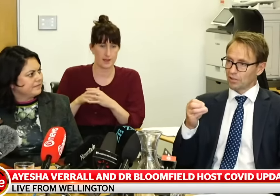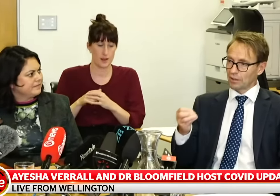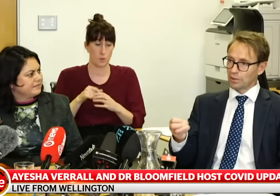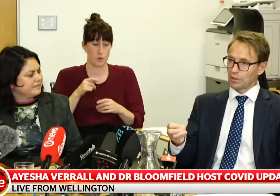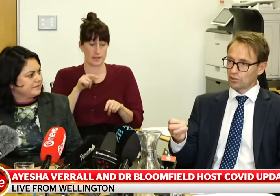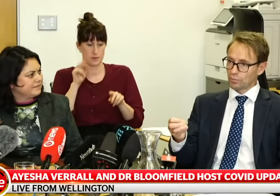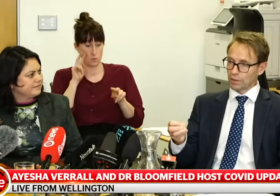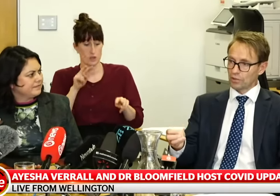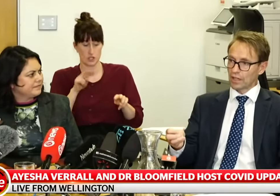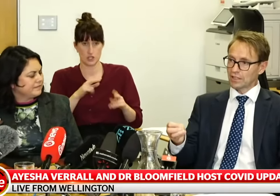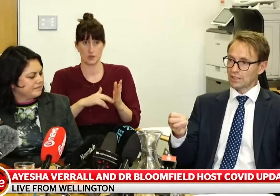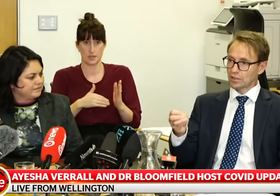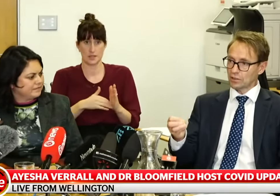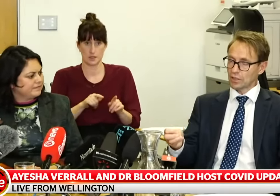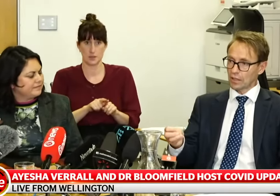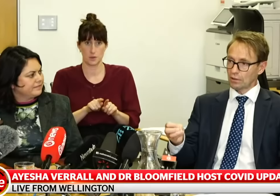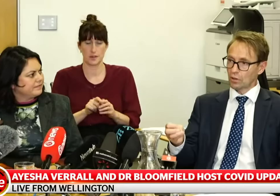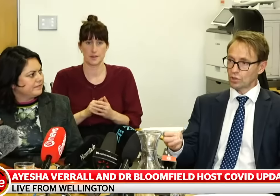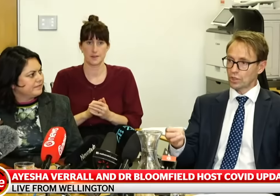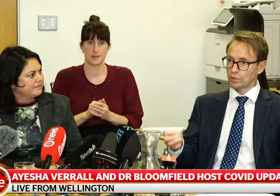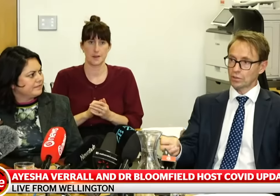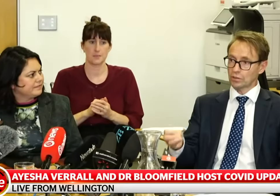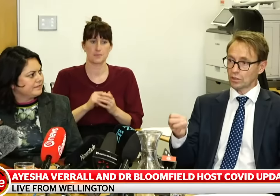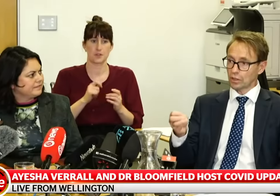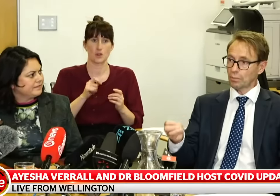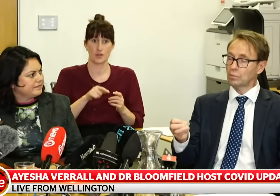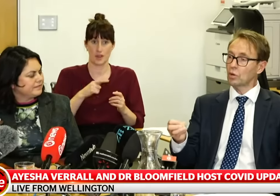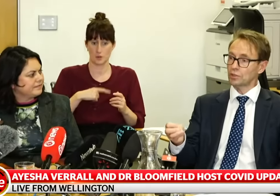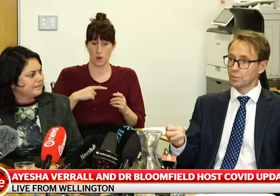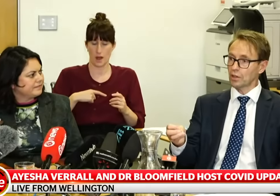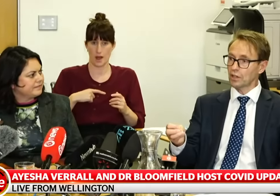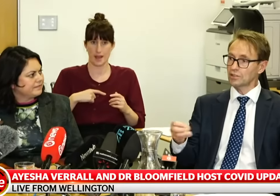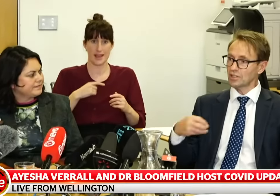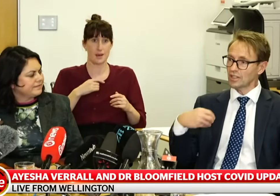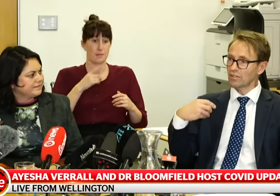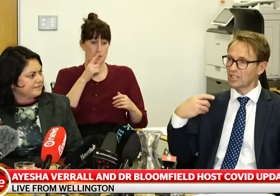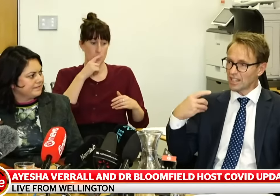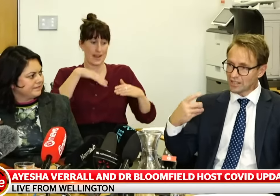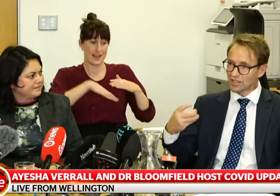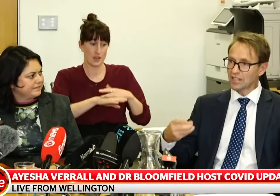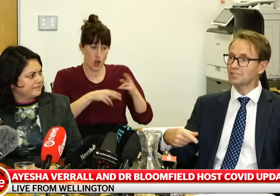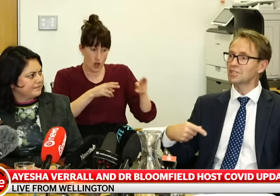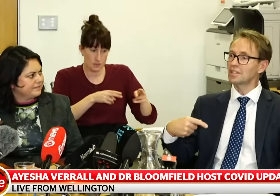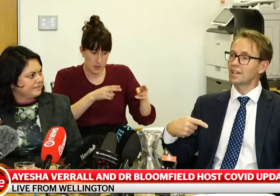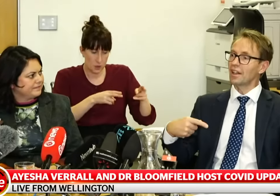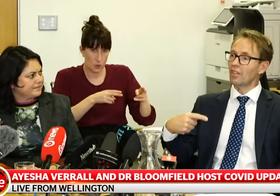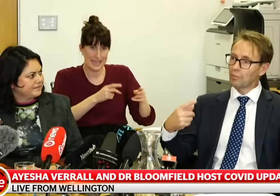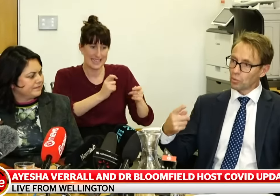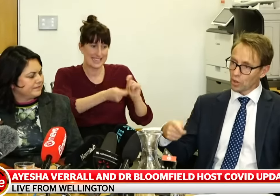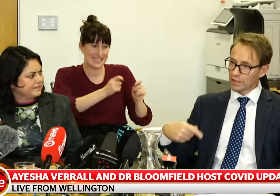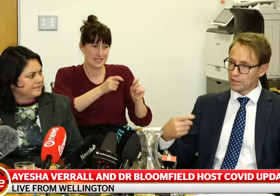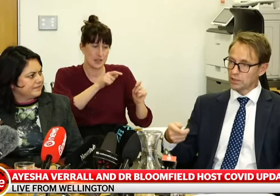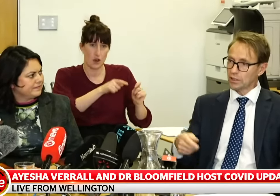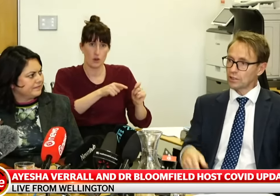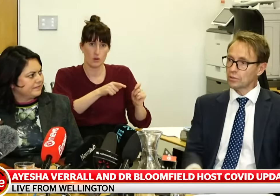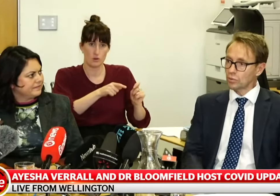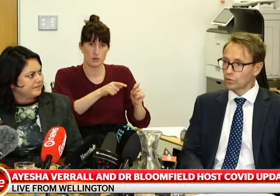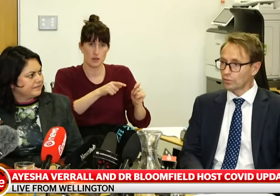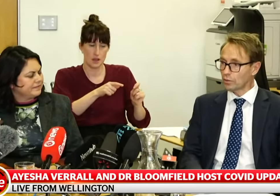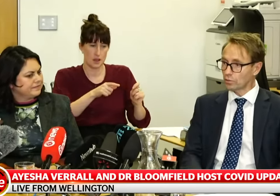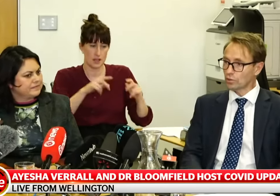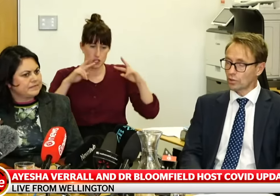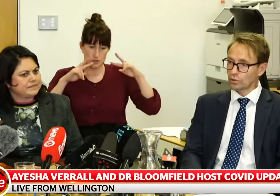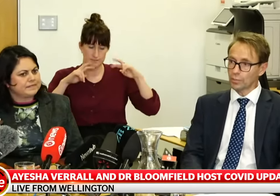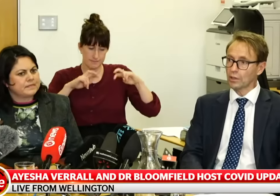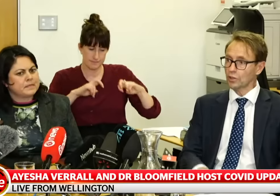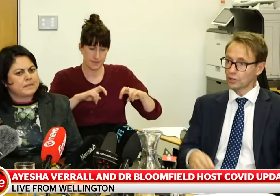again, getting PCR tests and whole genome sequencing on our people hospitalised to see if there's any sense they are more likely to lead to more